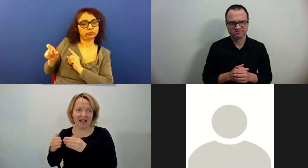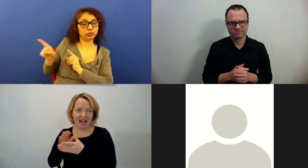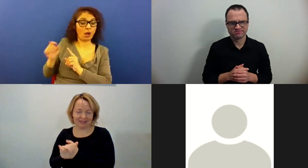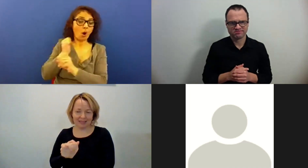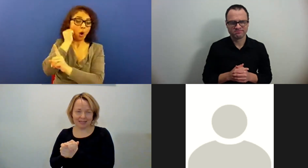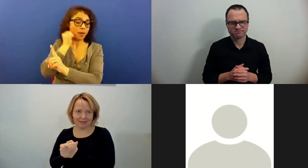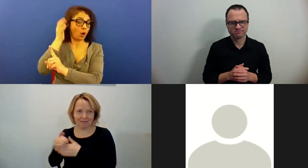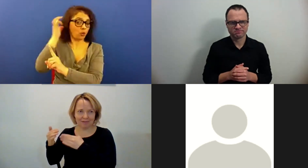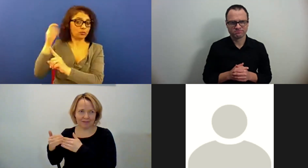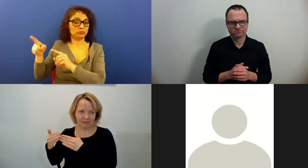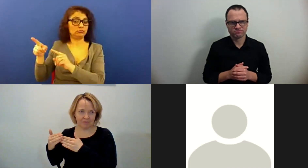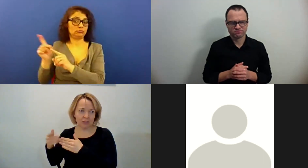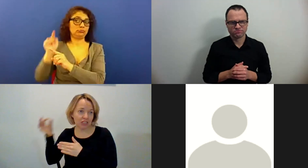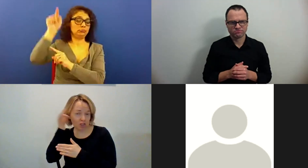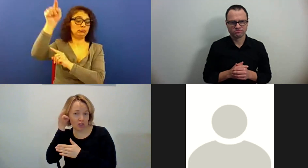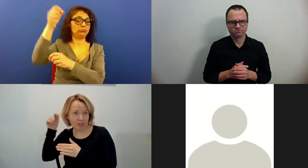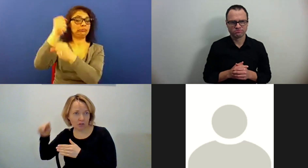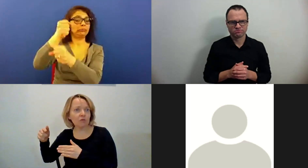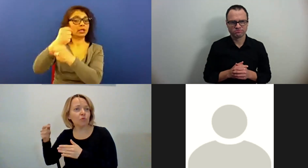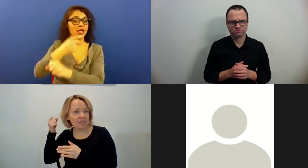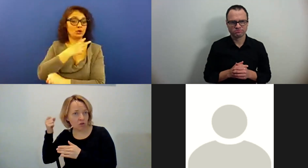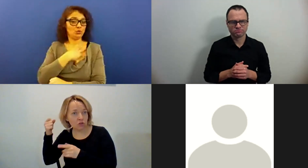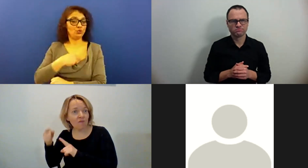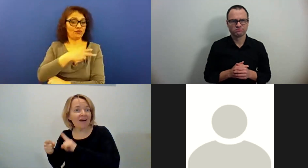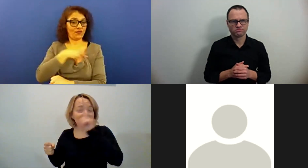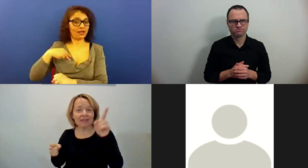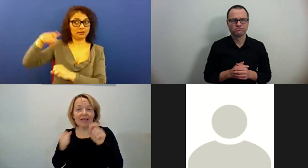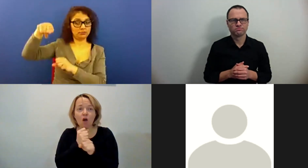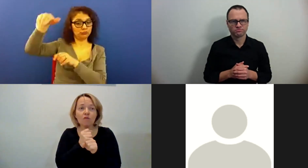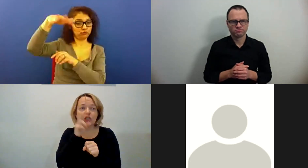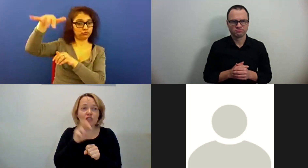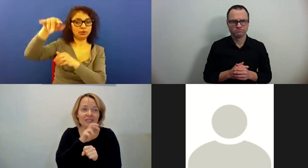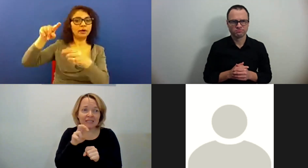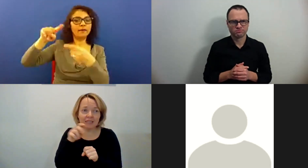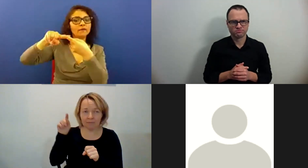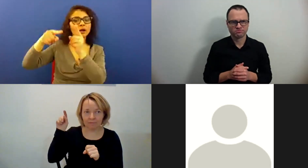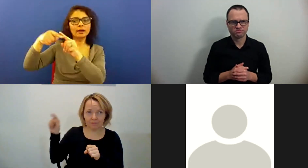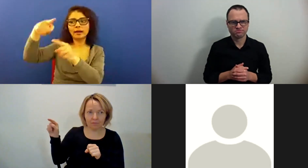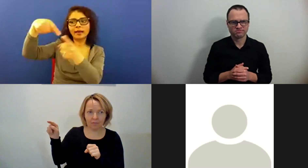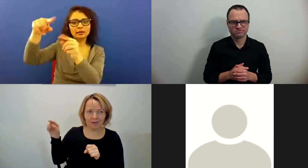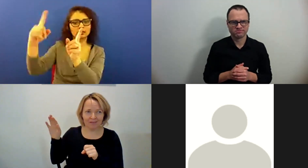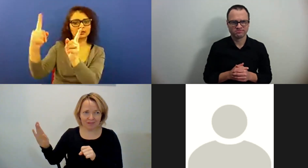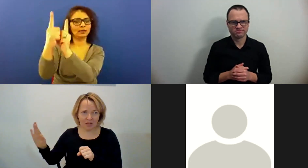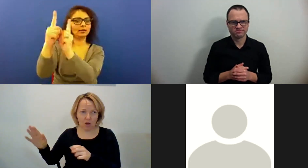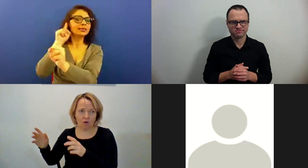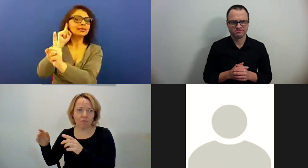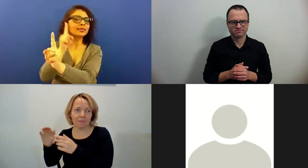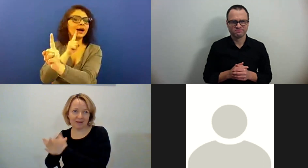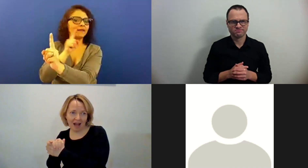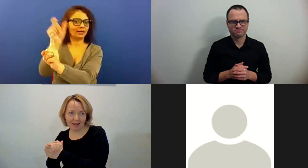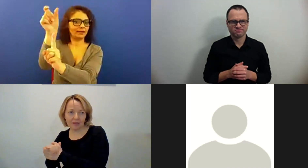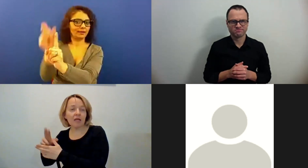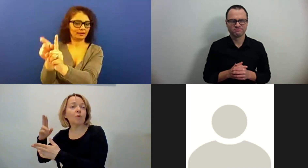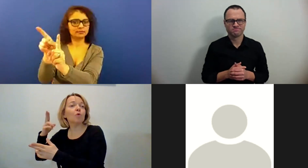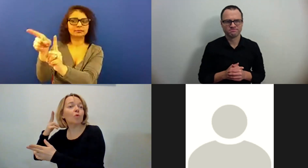I had a friend, a woman, Roma also, who had been to Switzerland,